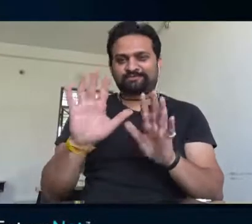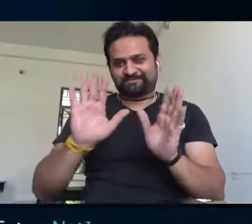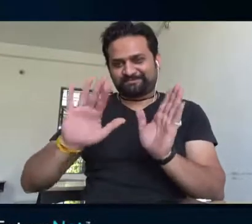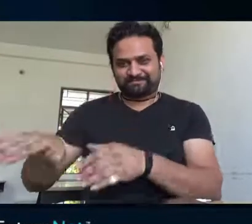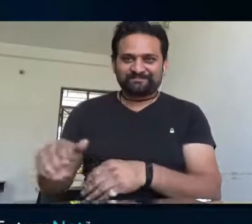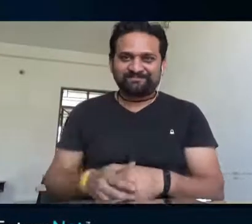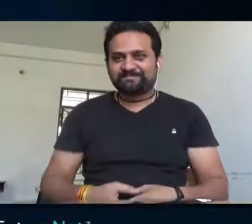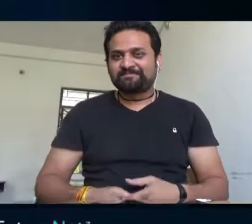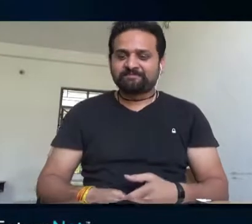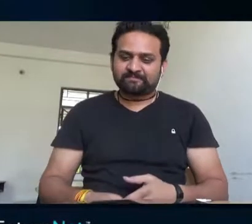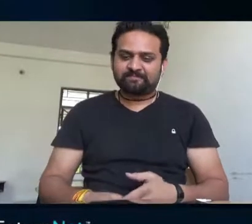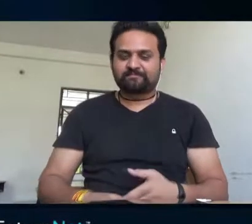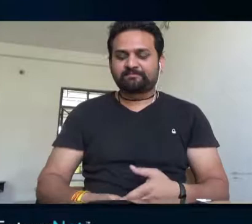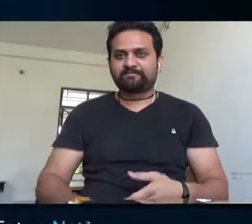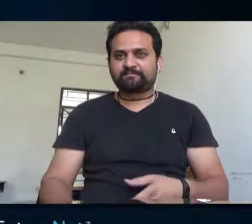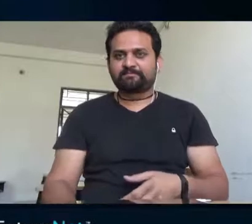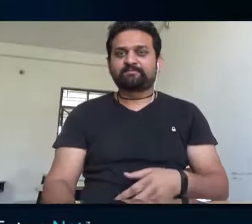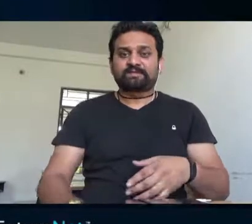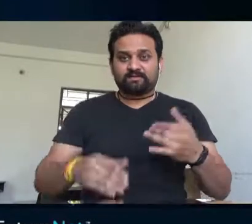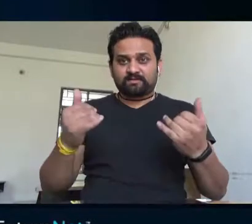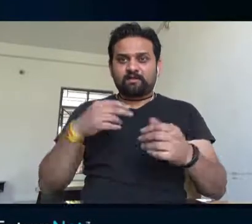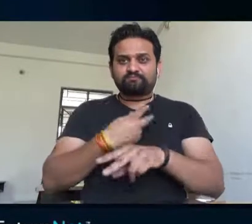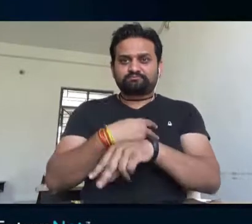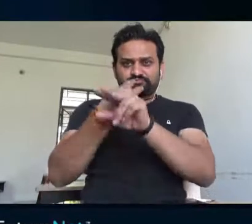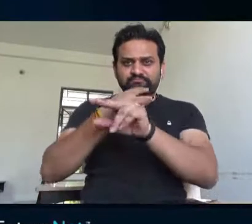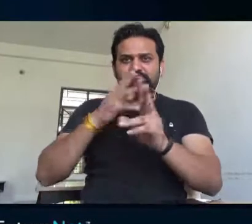man. It's always his job when he makes the